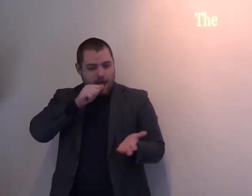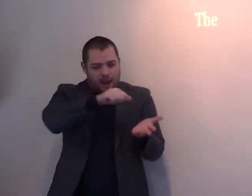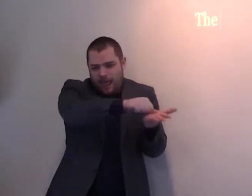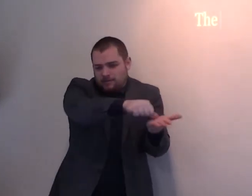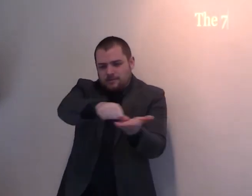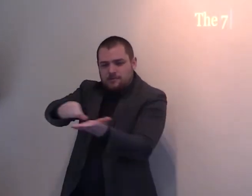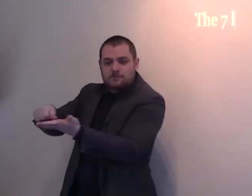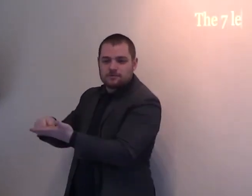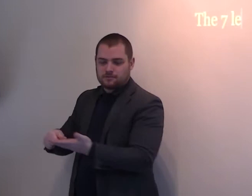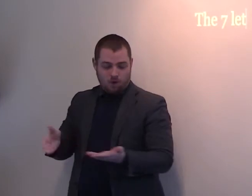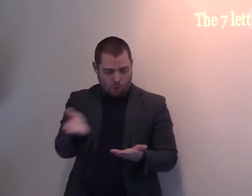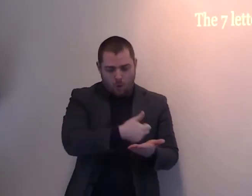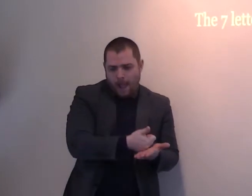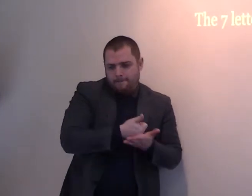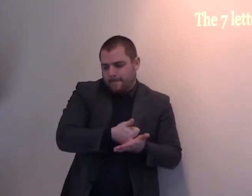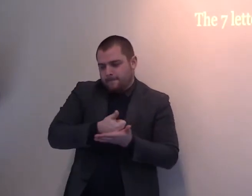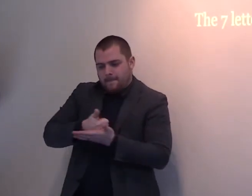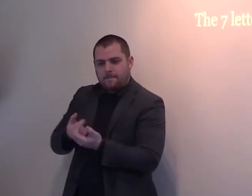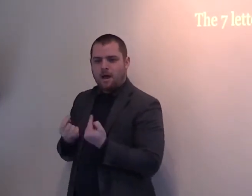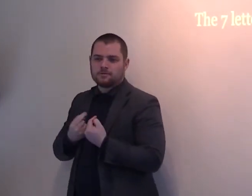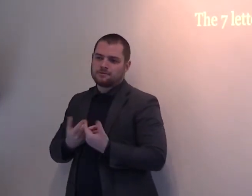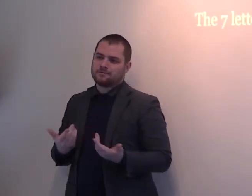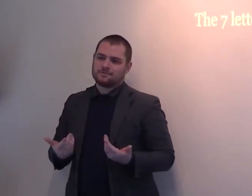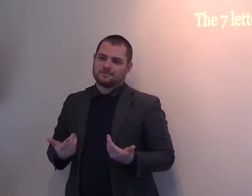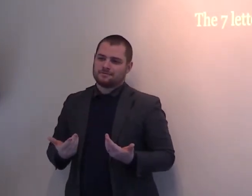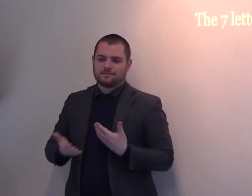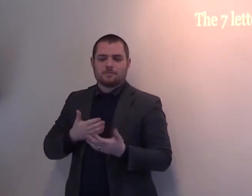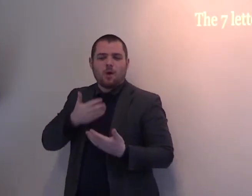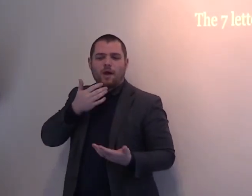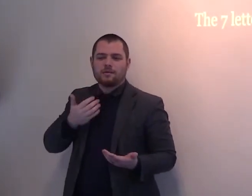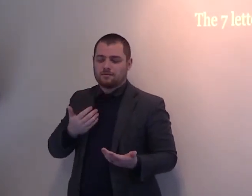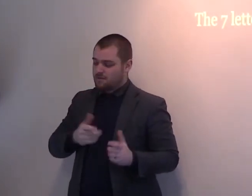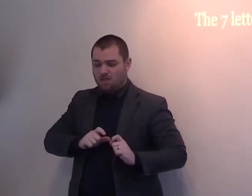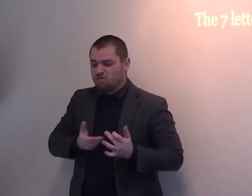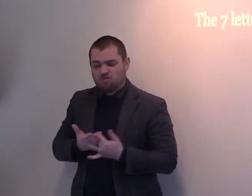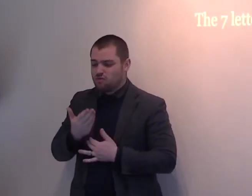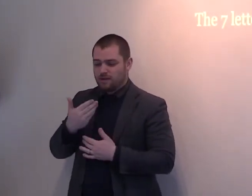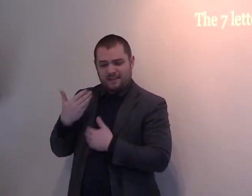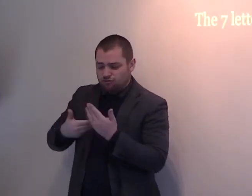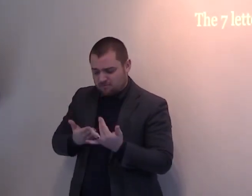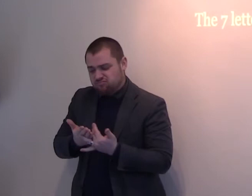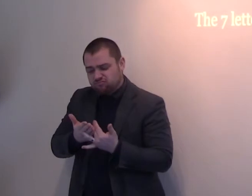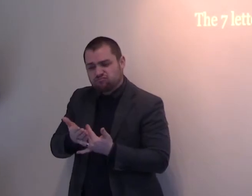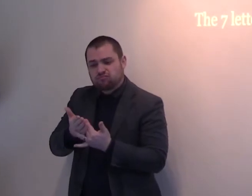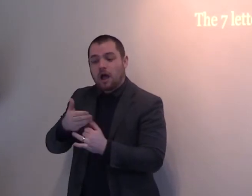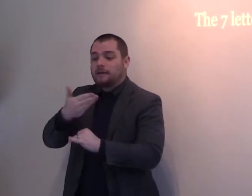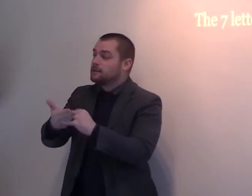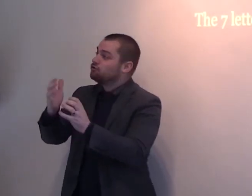to us throughout the gospel age until the Lord Jesus Christ comes. So I